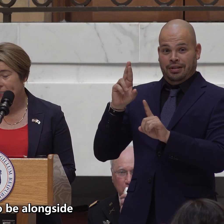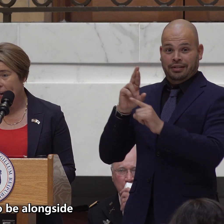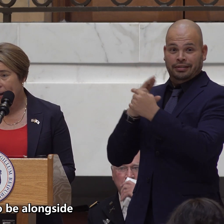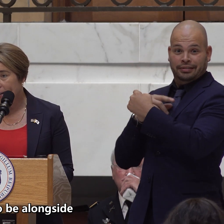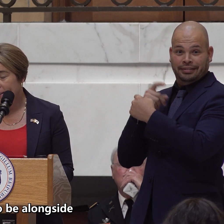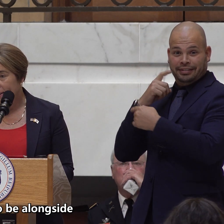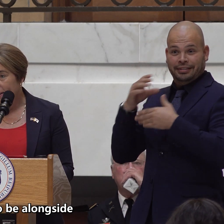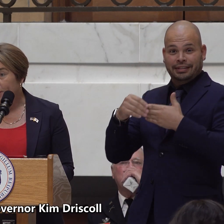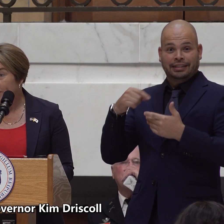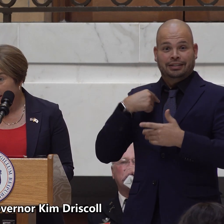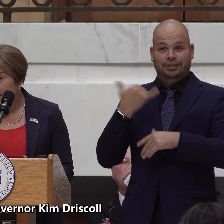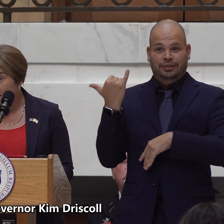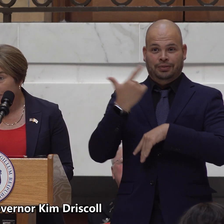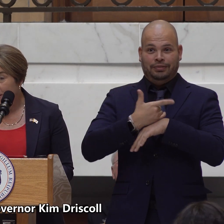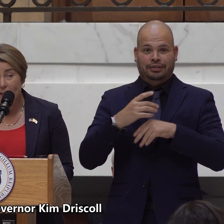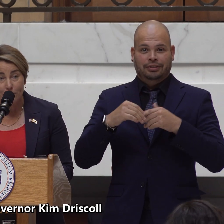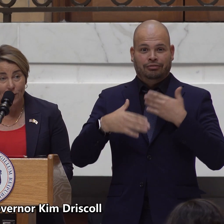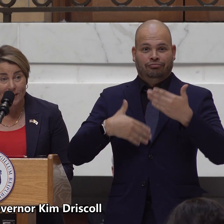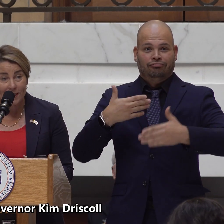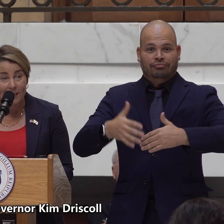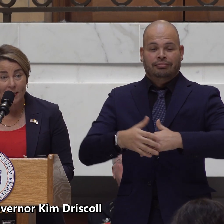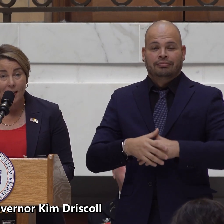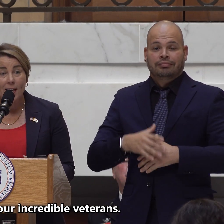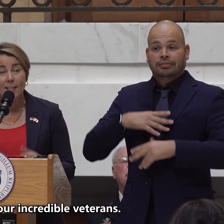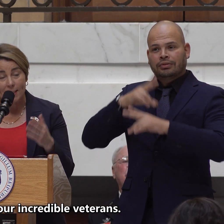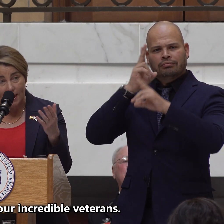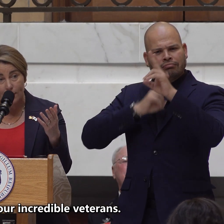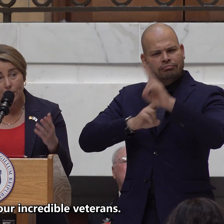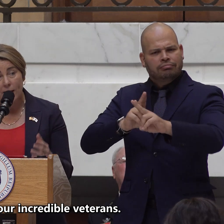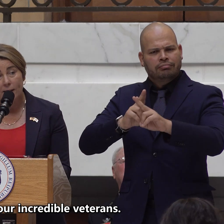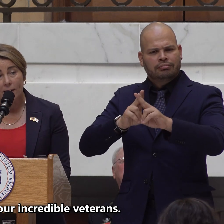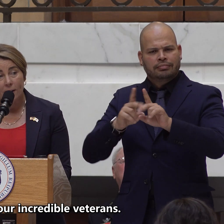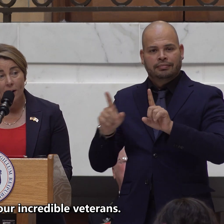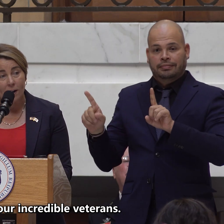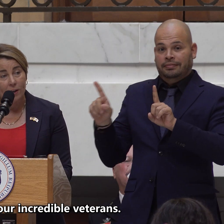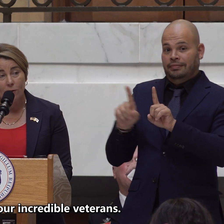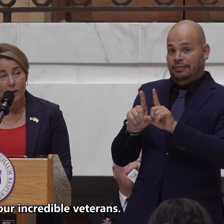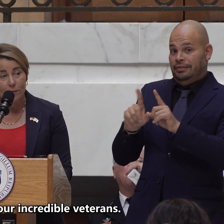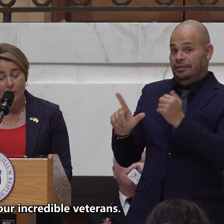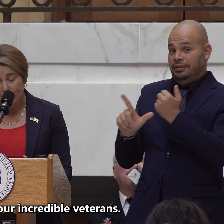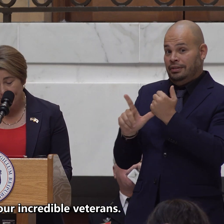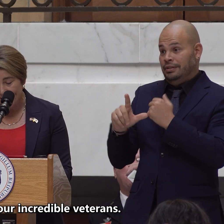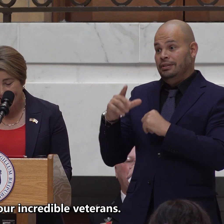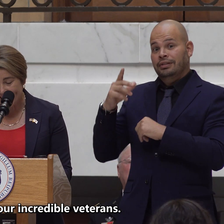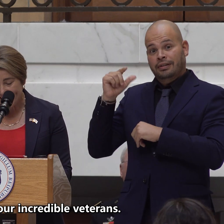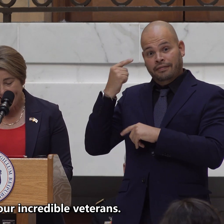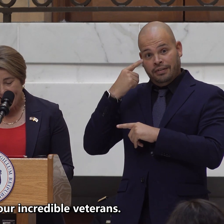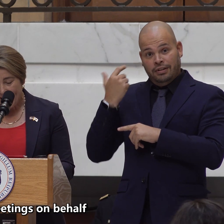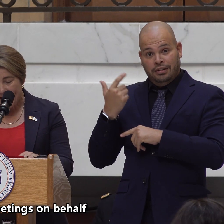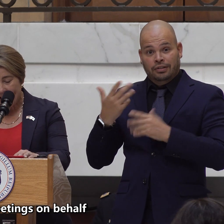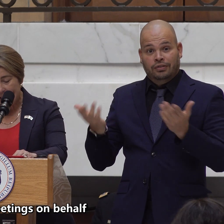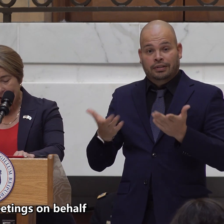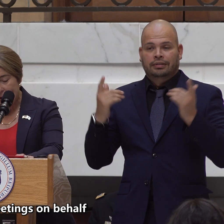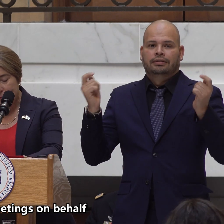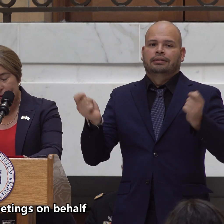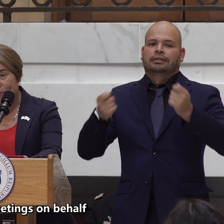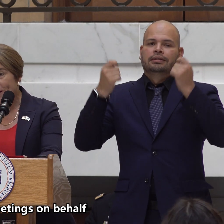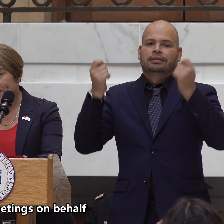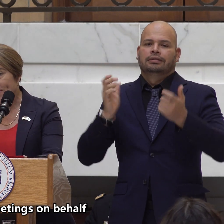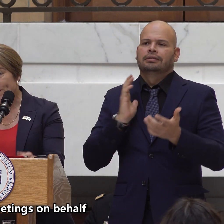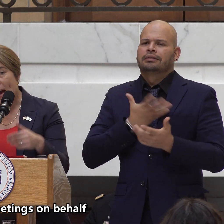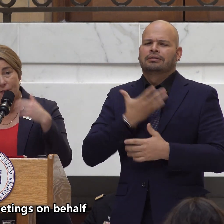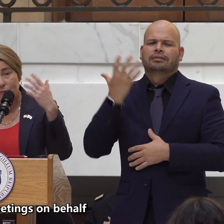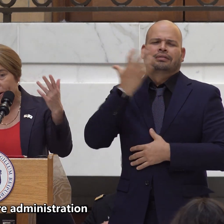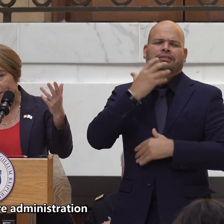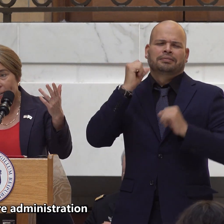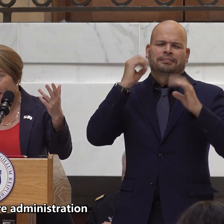be alongside Lieutenant Governor Kim Driscoll, and to celebrate our incredible veterans. I bring